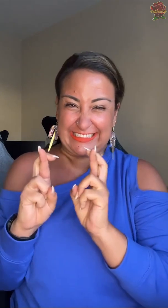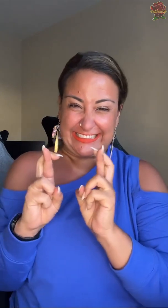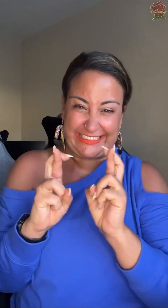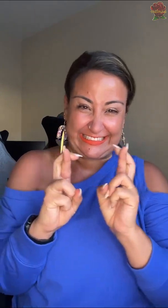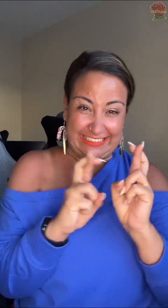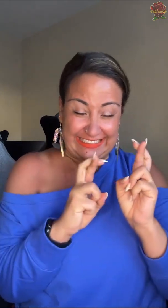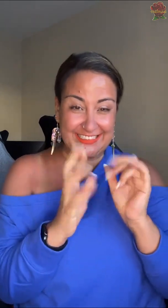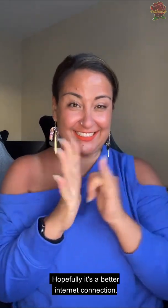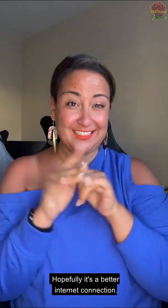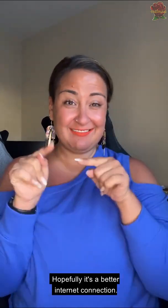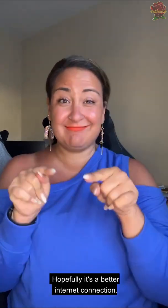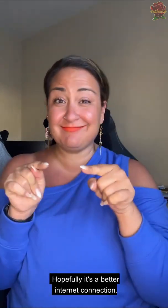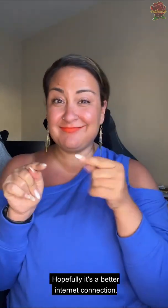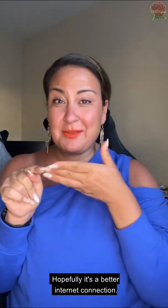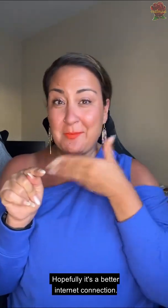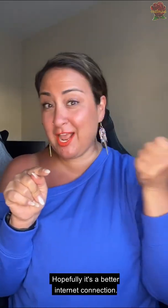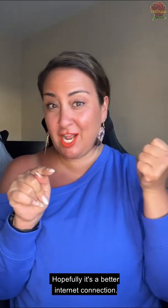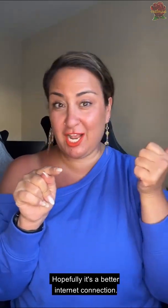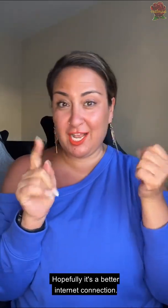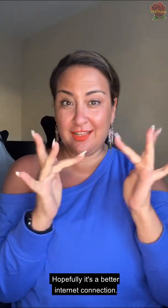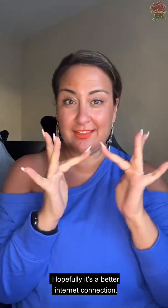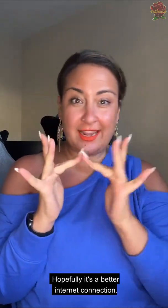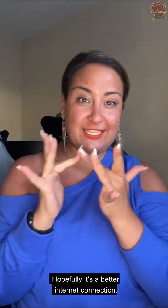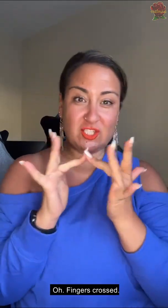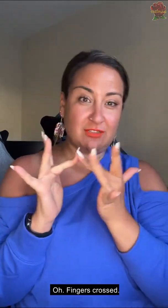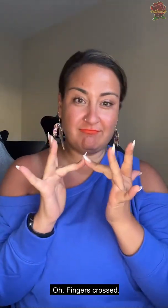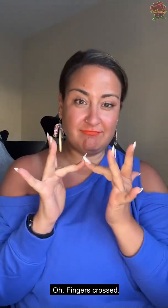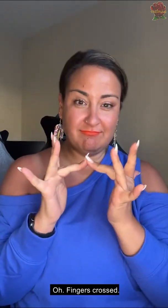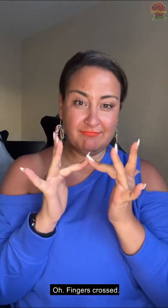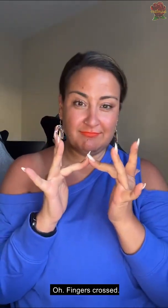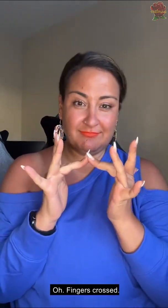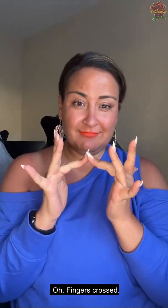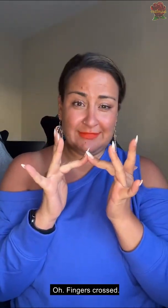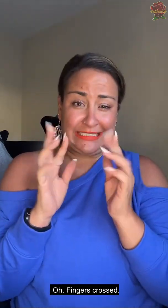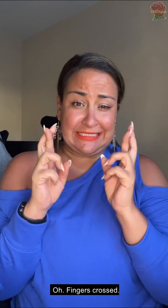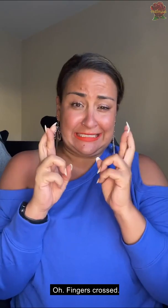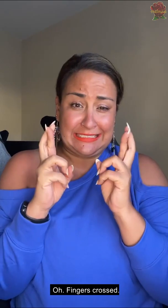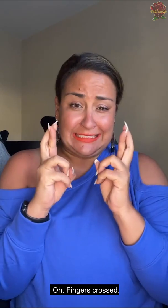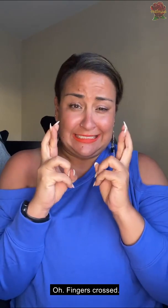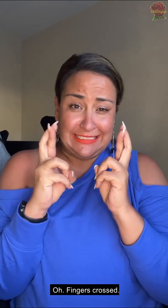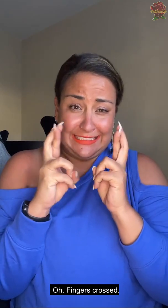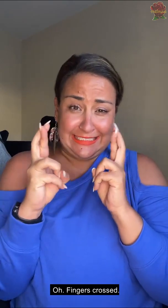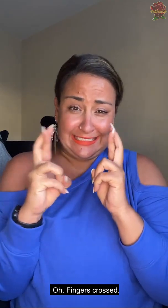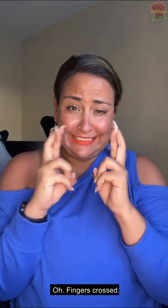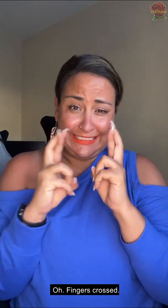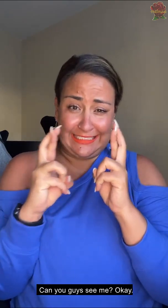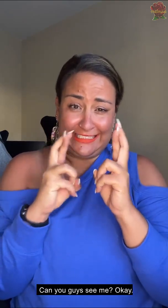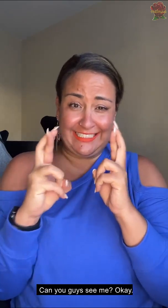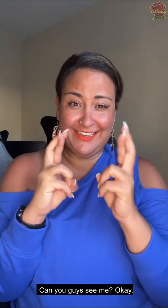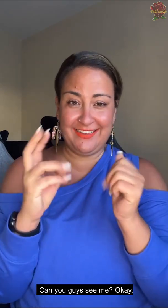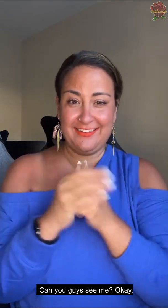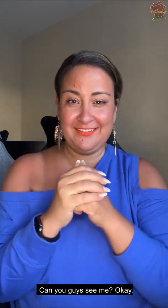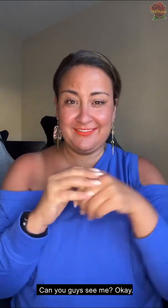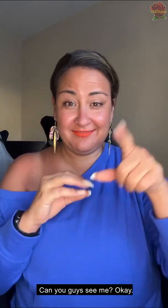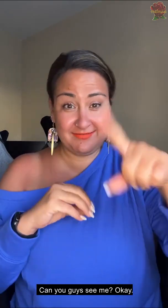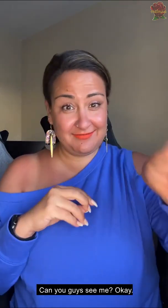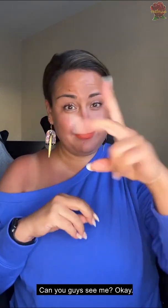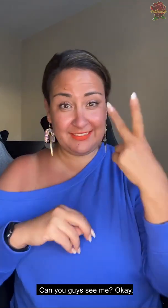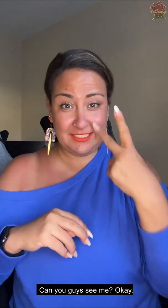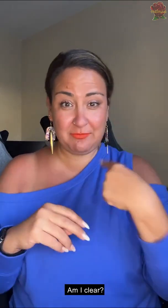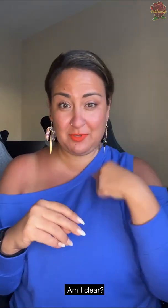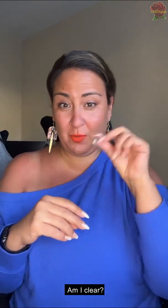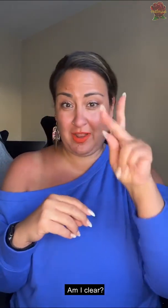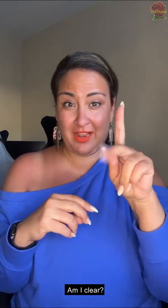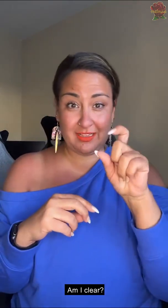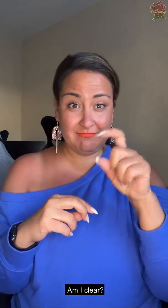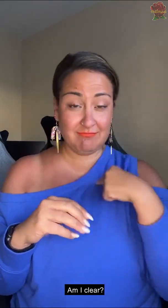fingers crossed. Hopefully, it's a better internet connection. Oh, fingers crossed. Can you guys see